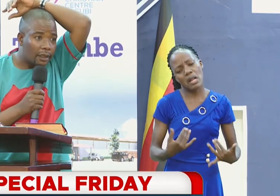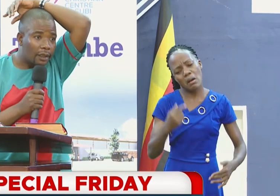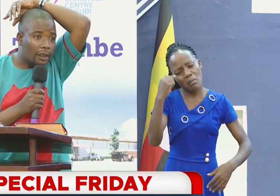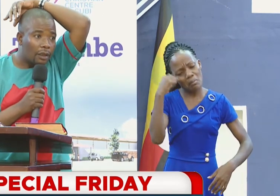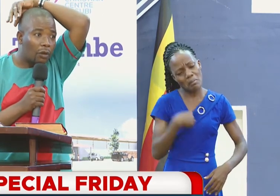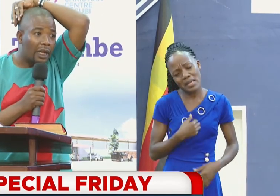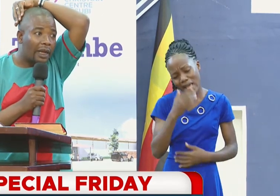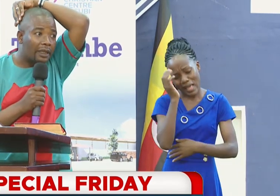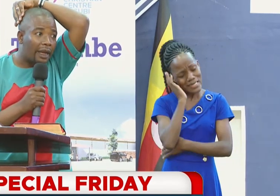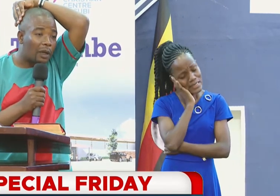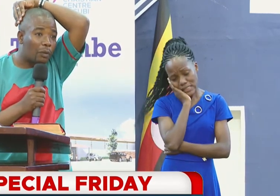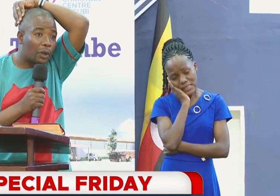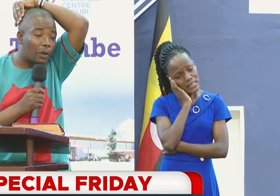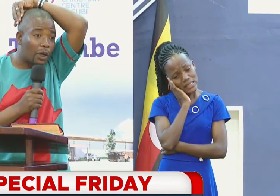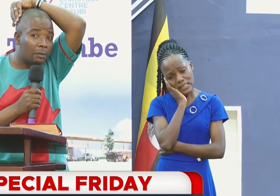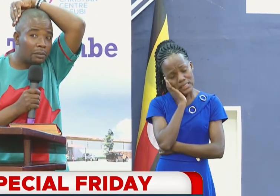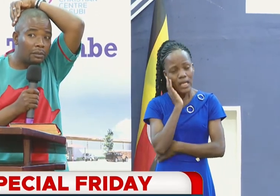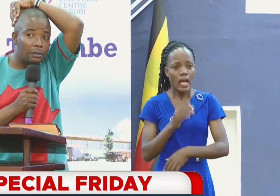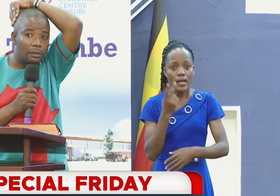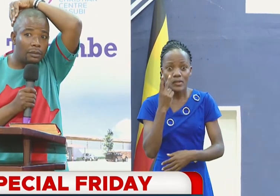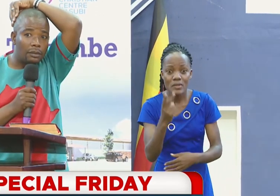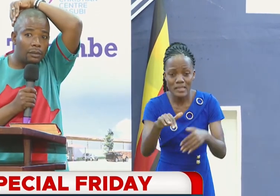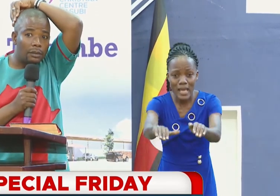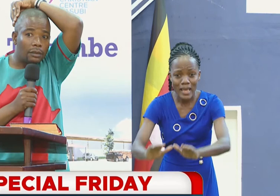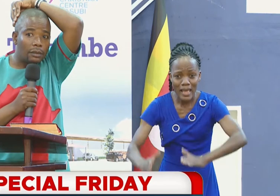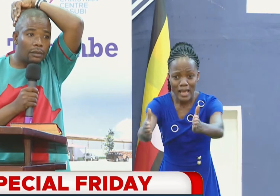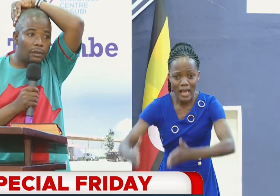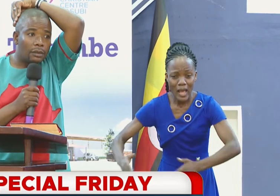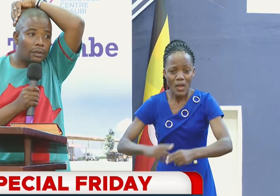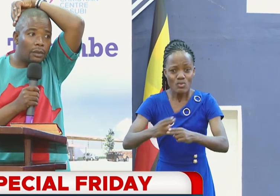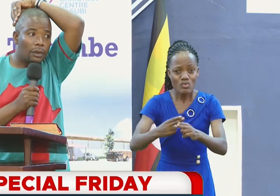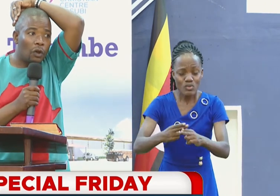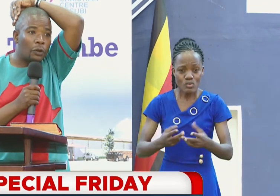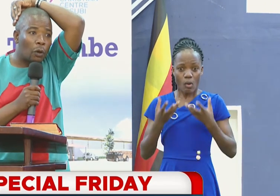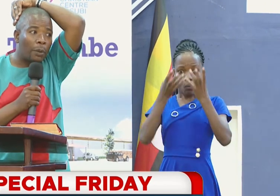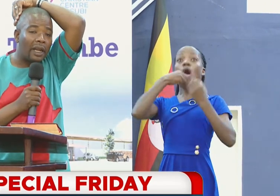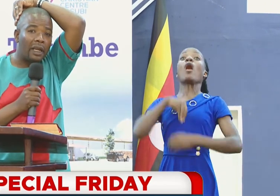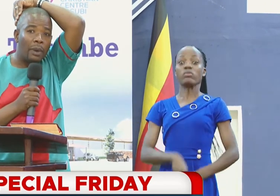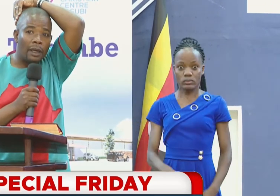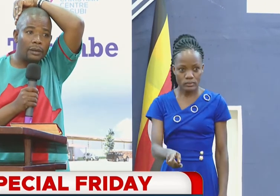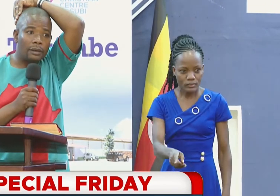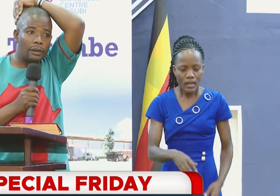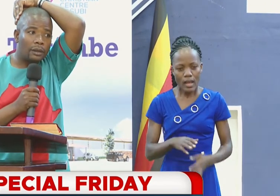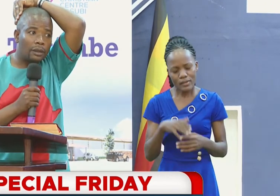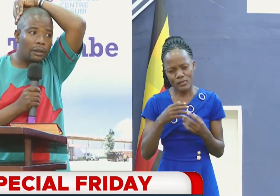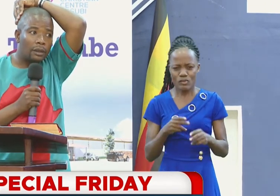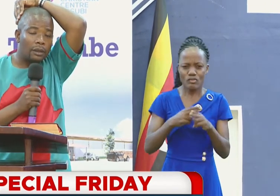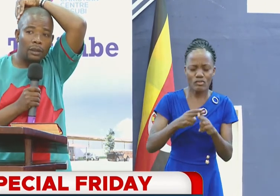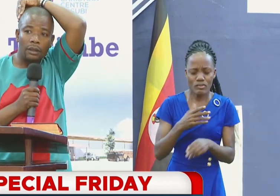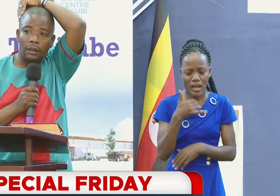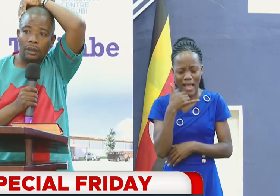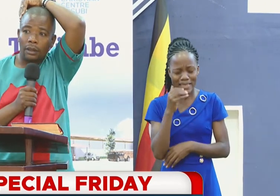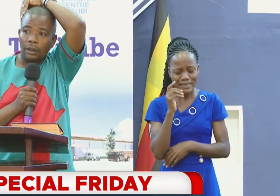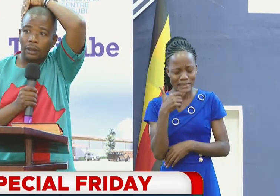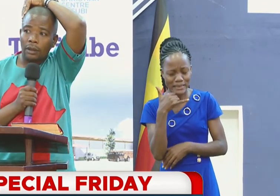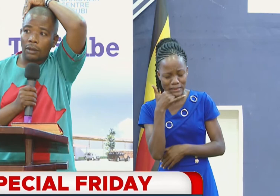How about me? You hear the grave swallowing you alive. You reach